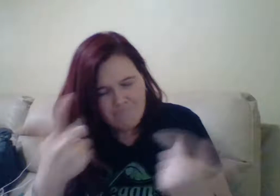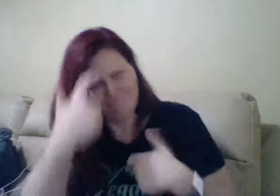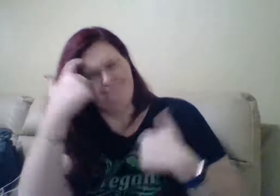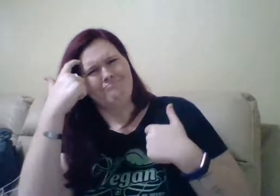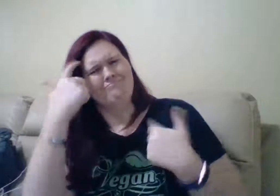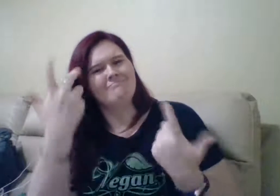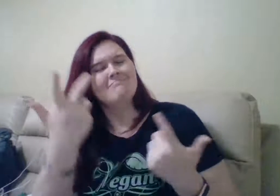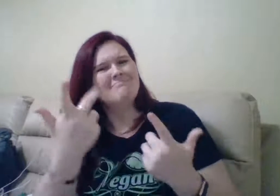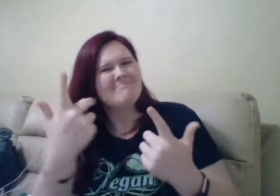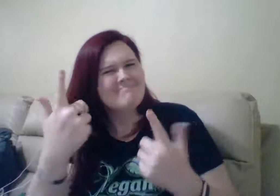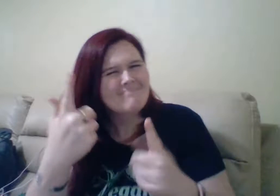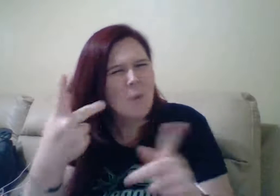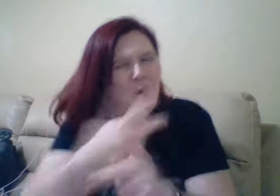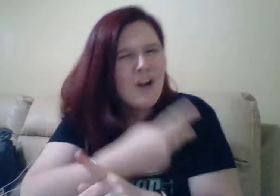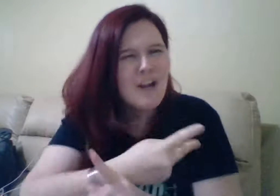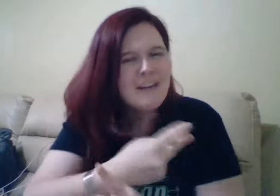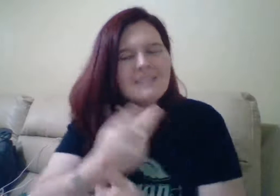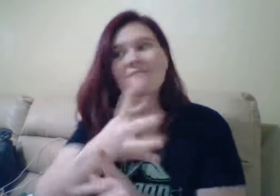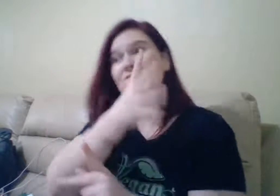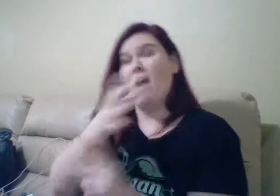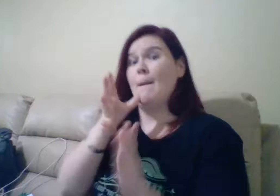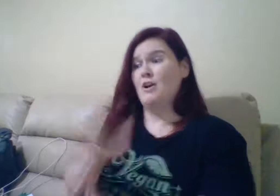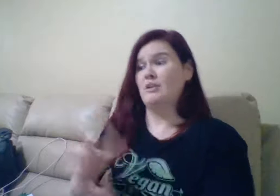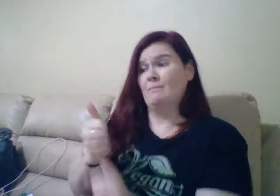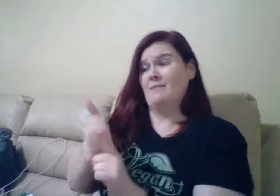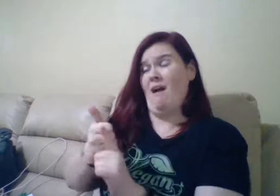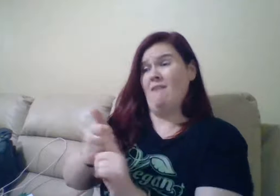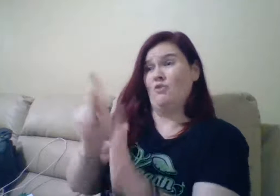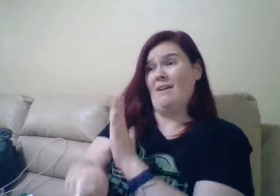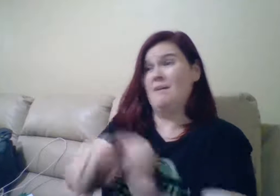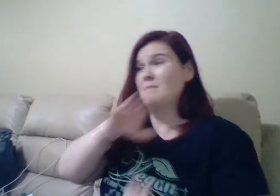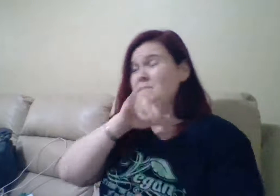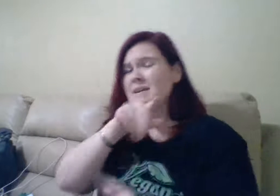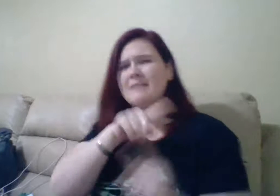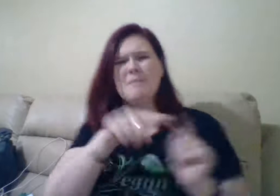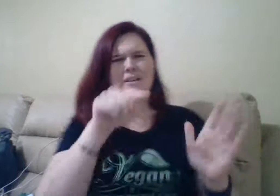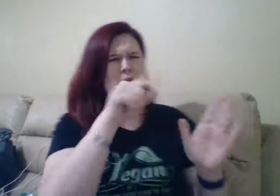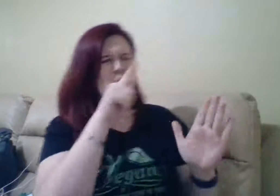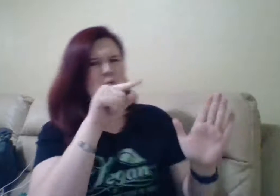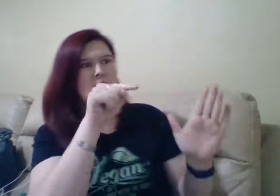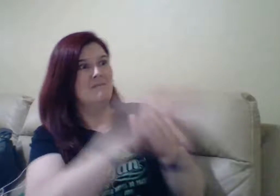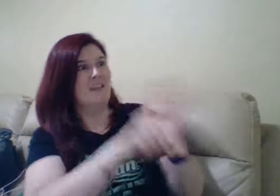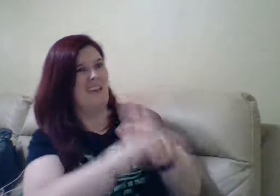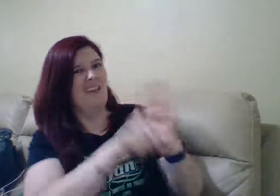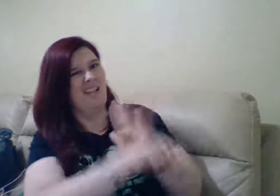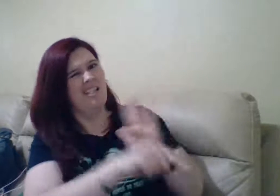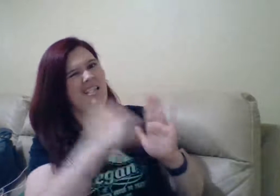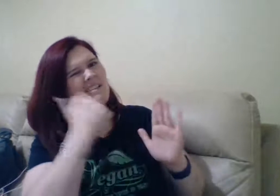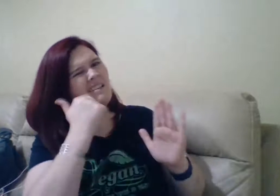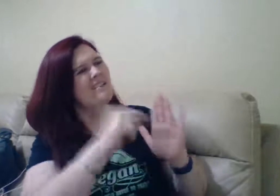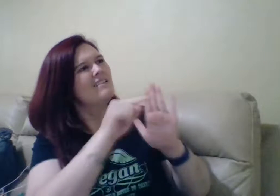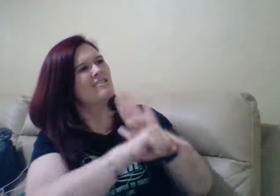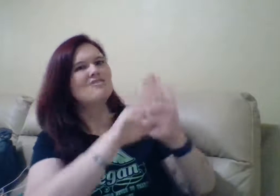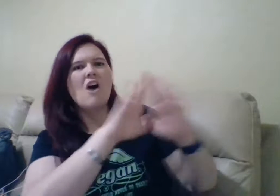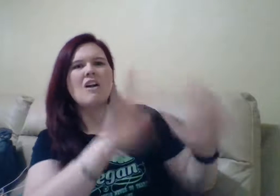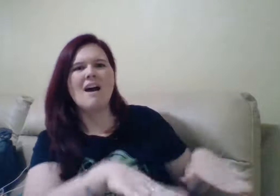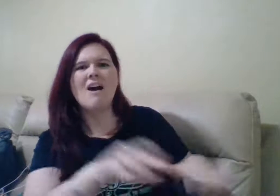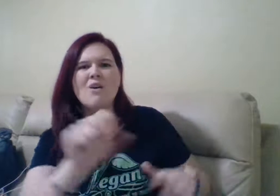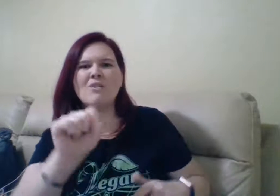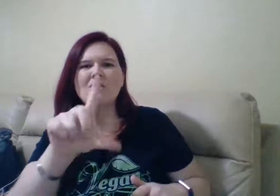is it traumatizing for the farmers to kill them, but it's not traumatizing for the slaughterhouse workers? So it's absolutely fine for someone else to kill these